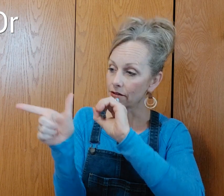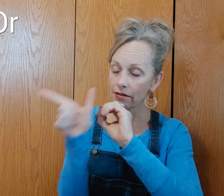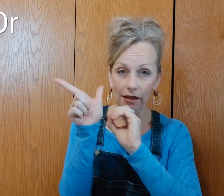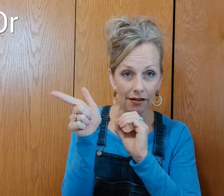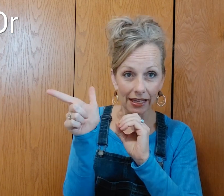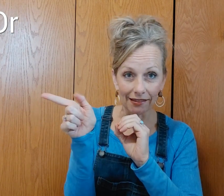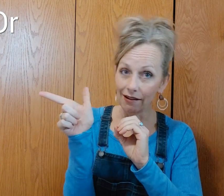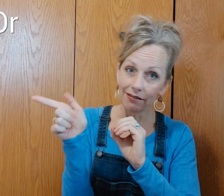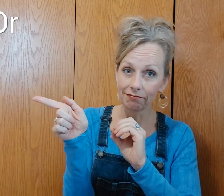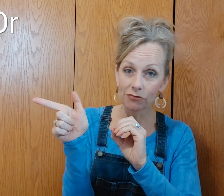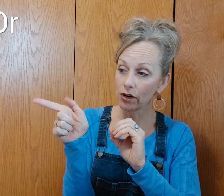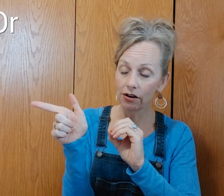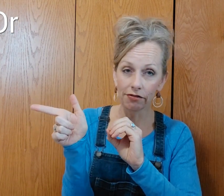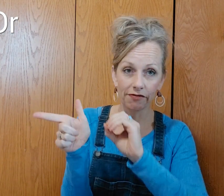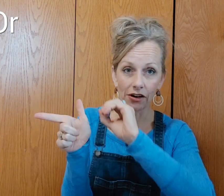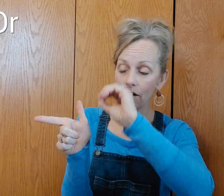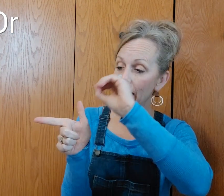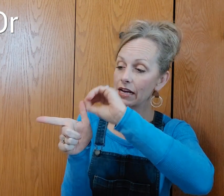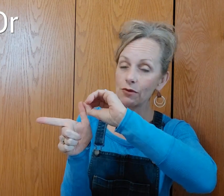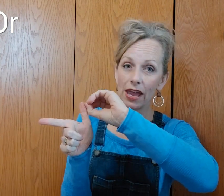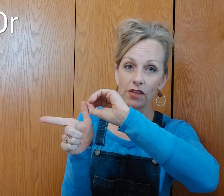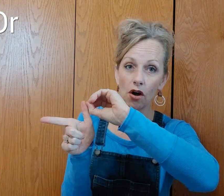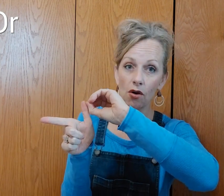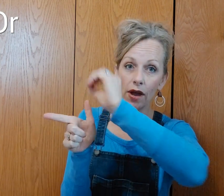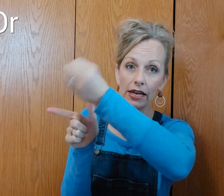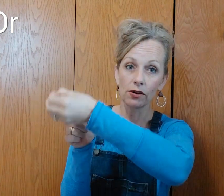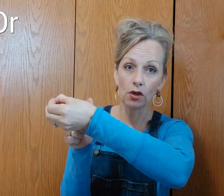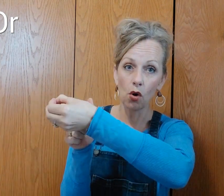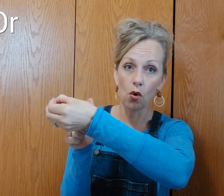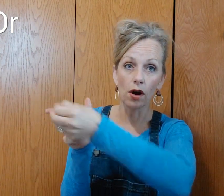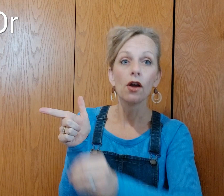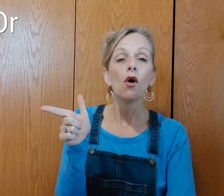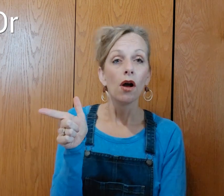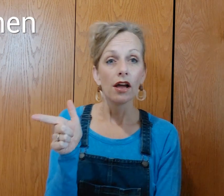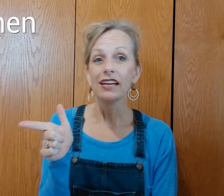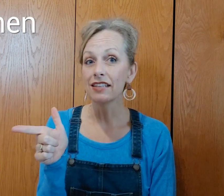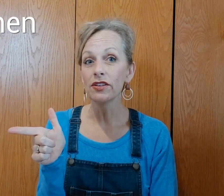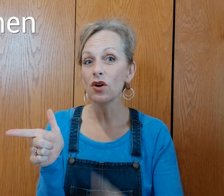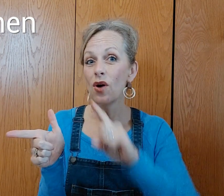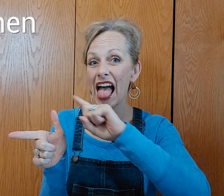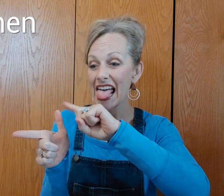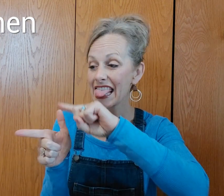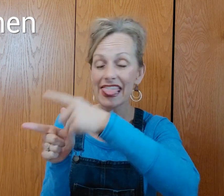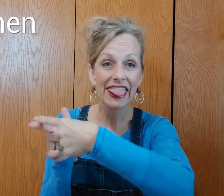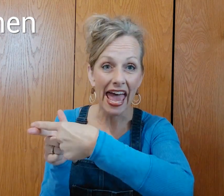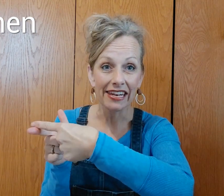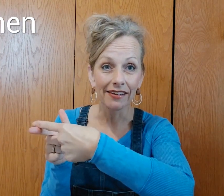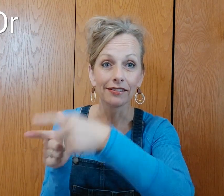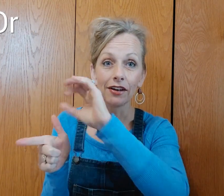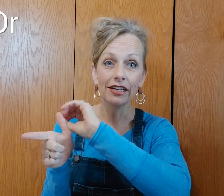or the trigger finger, all right? And we have the O, and it goes or. It's also then, all right?